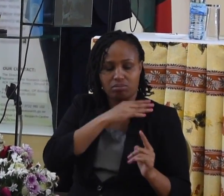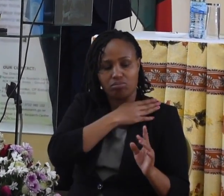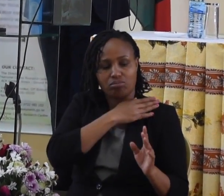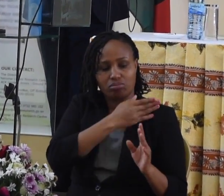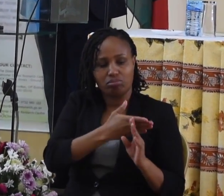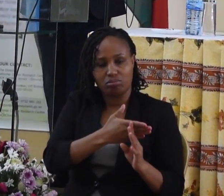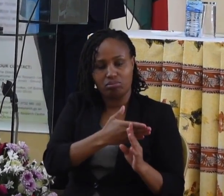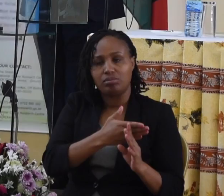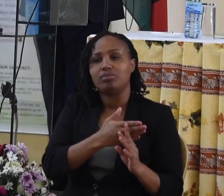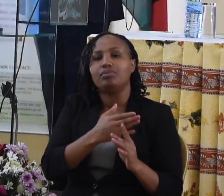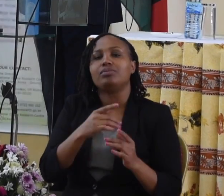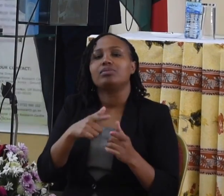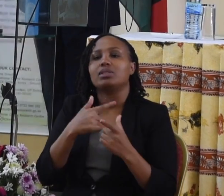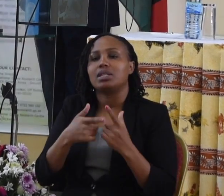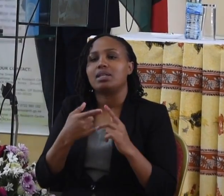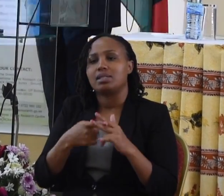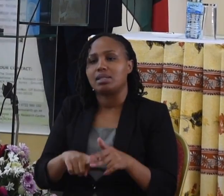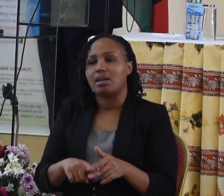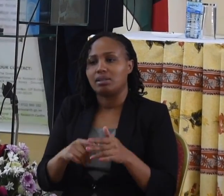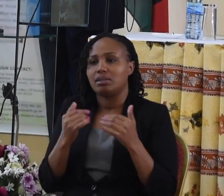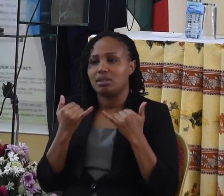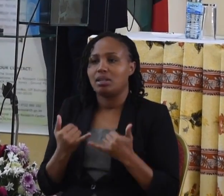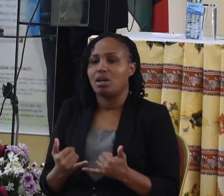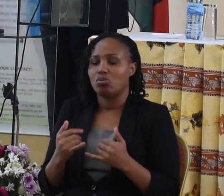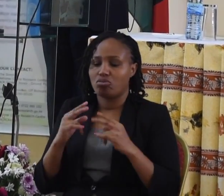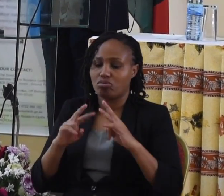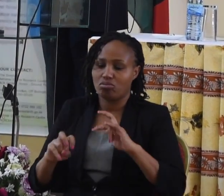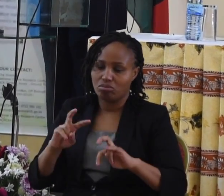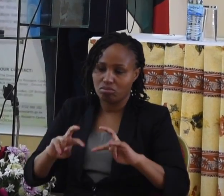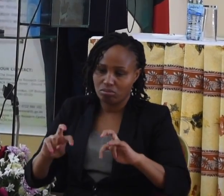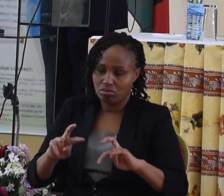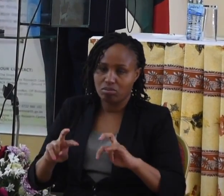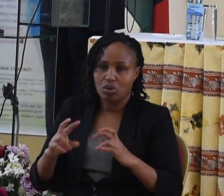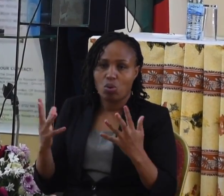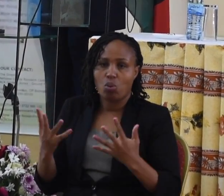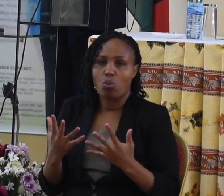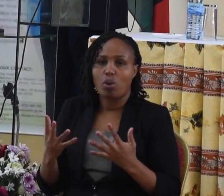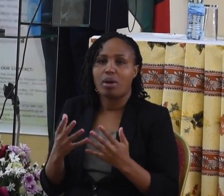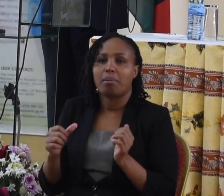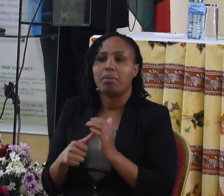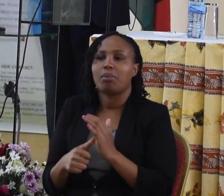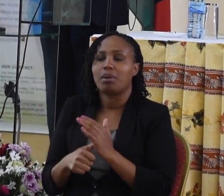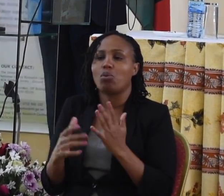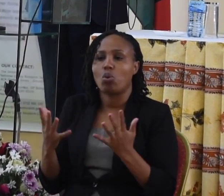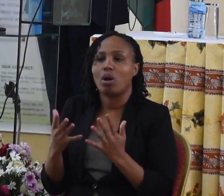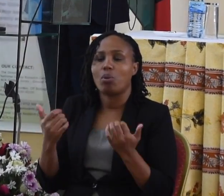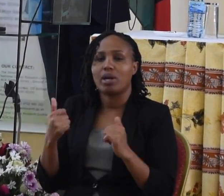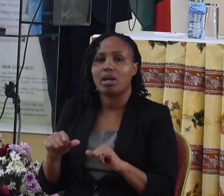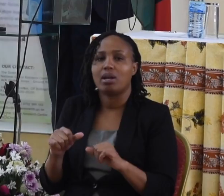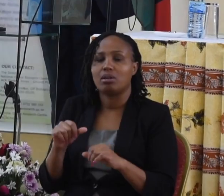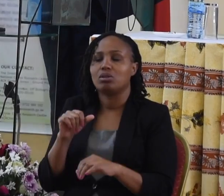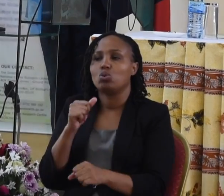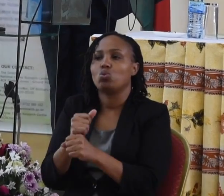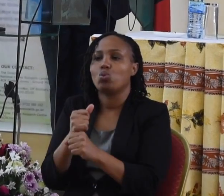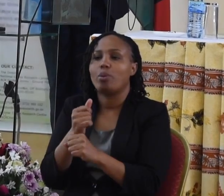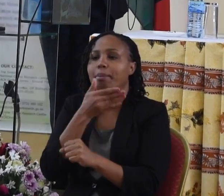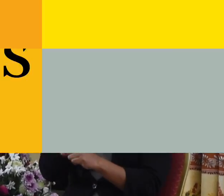put, and then start now scrutinizing where is it we can touch to do better.